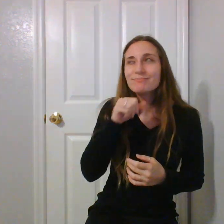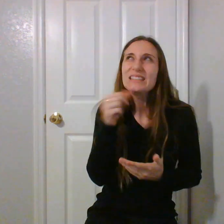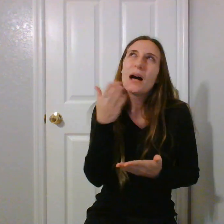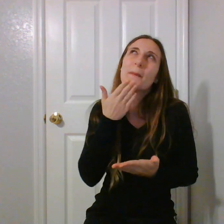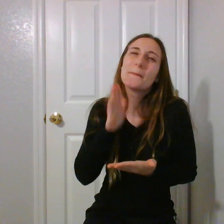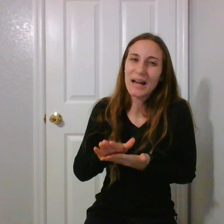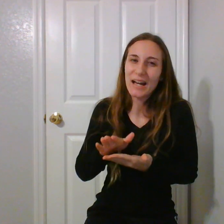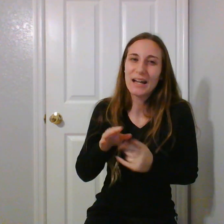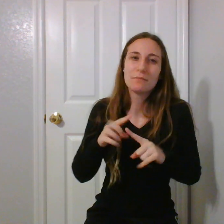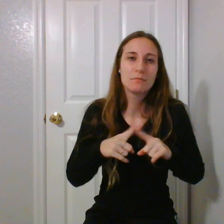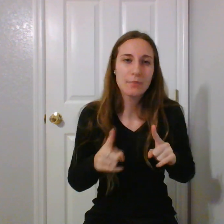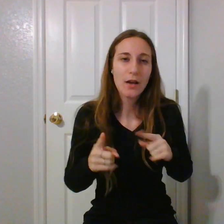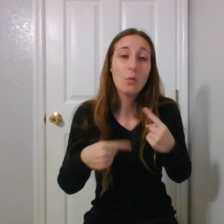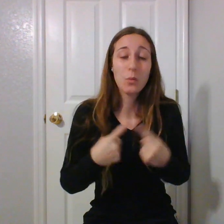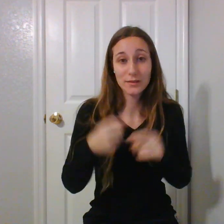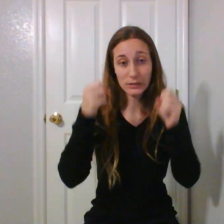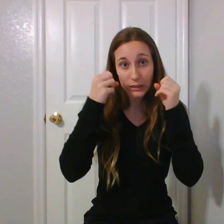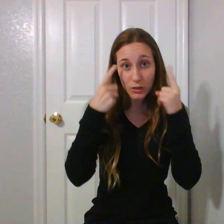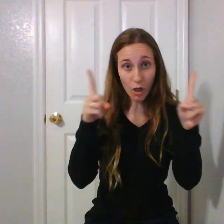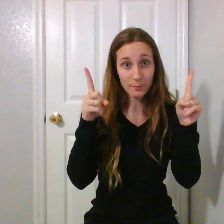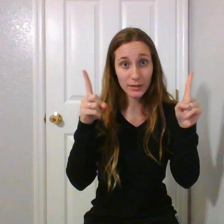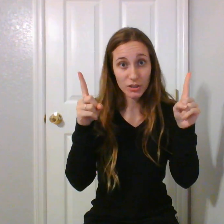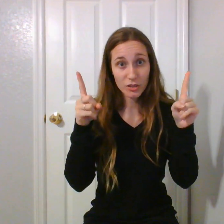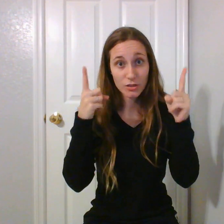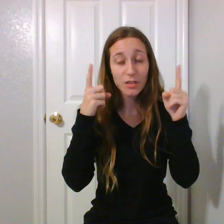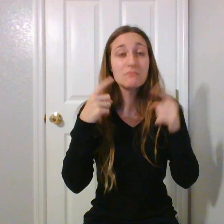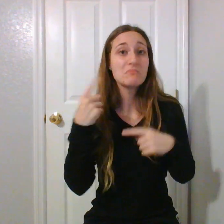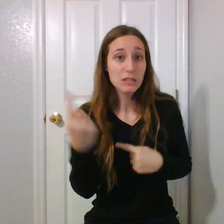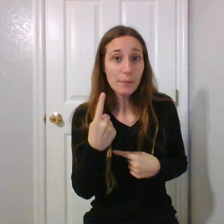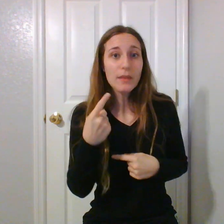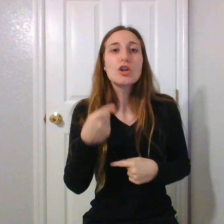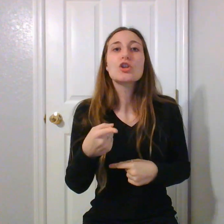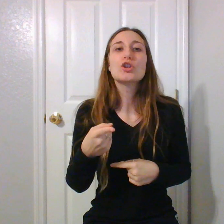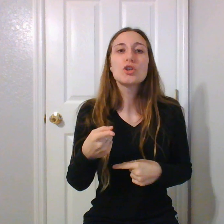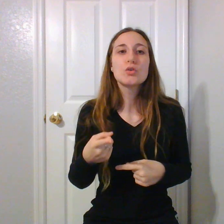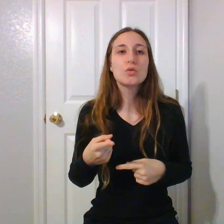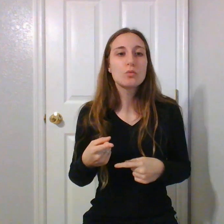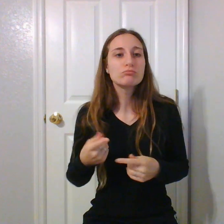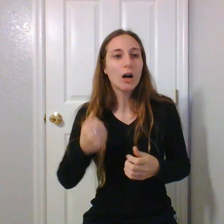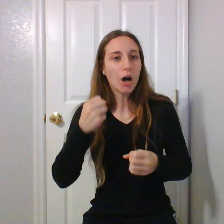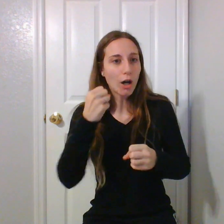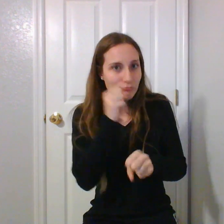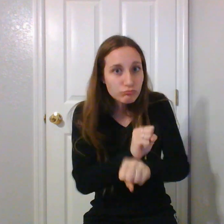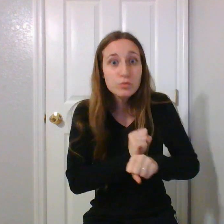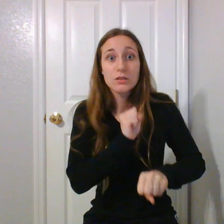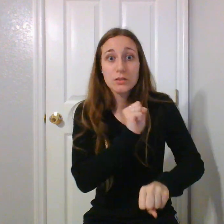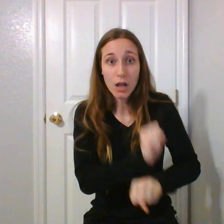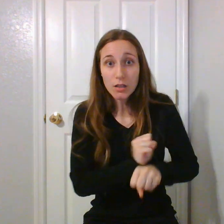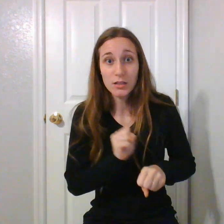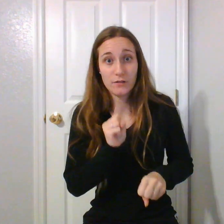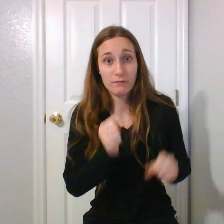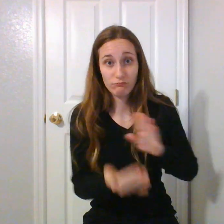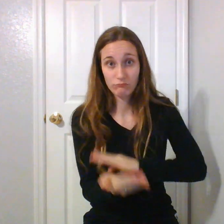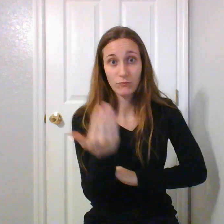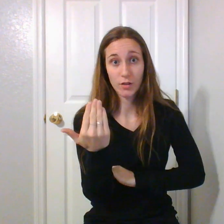accomplish something it will guarantee a more productive morning and mindset for example i like to work in the